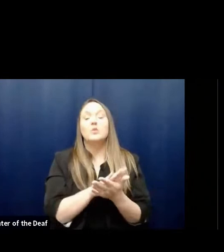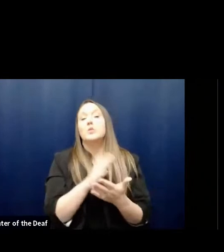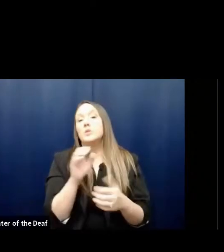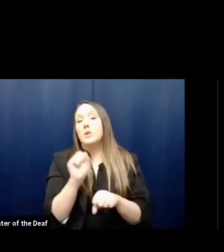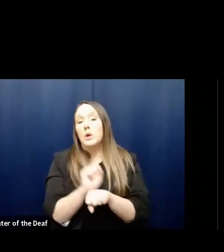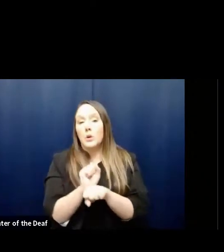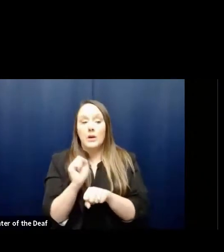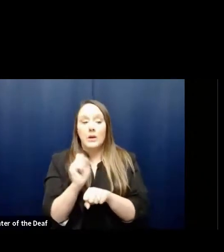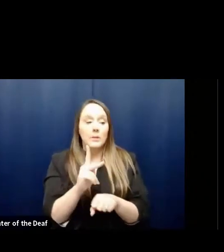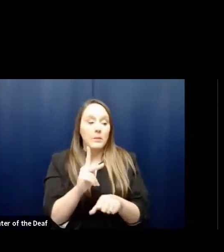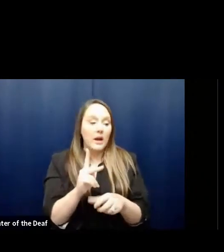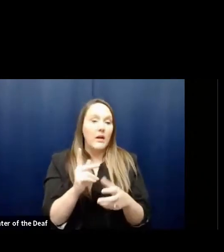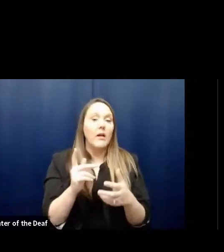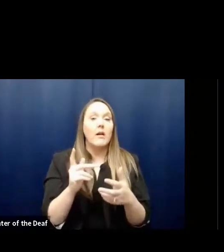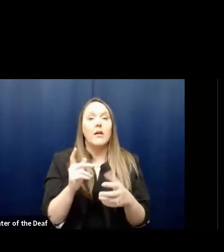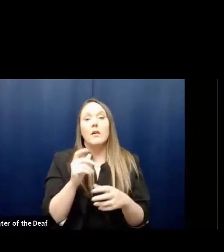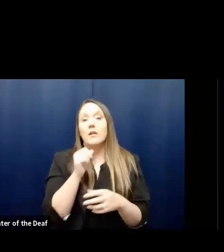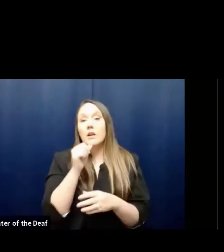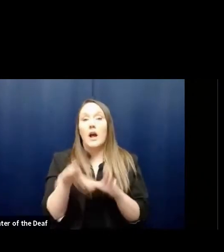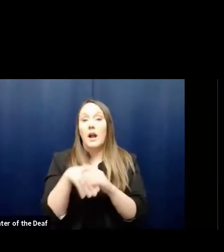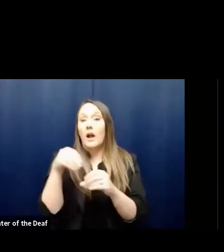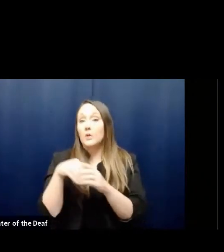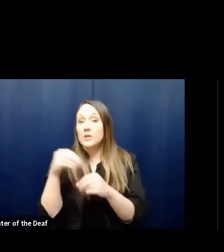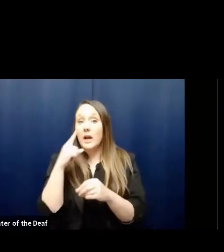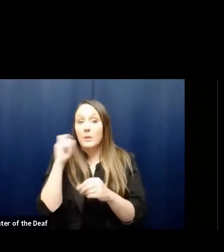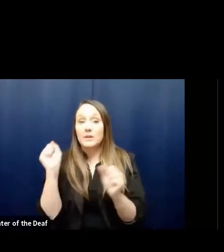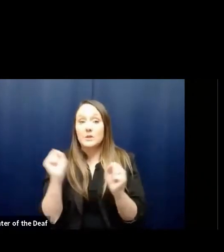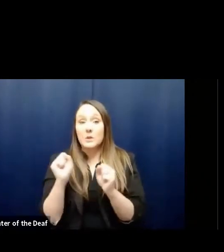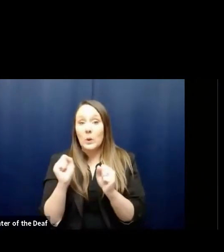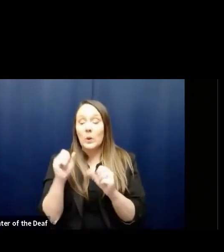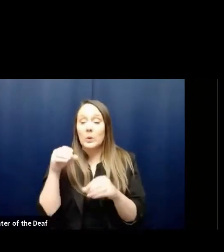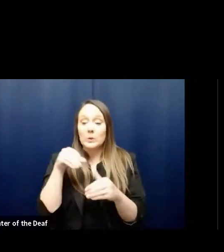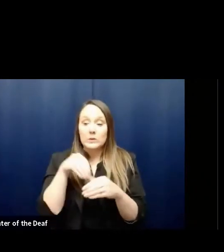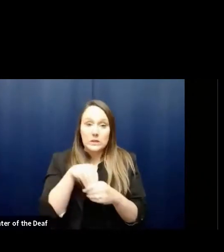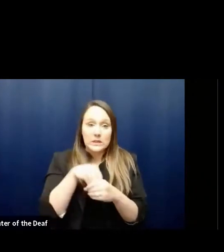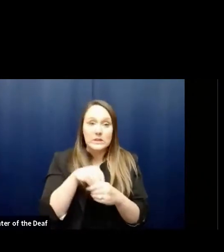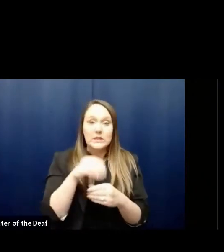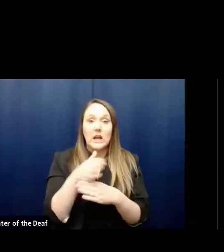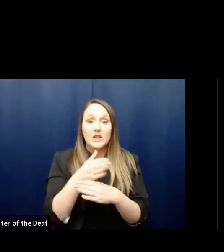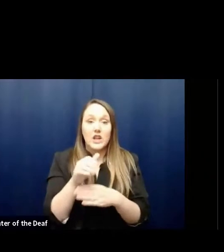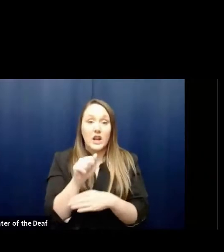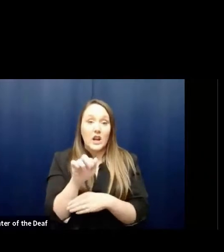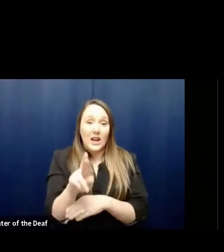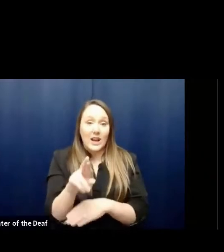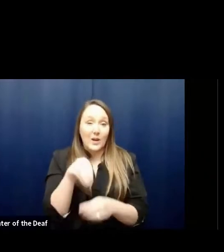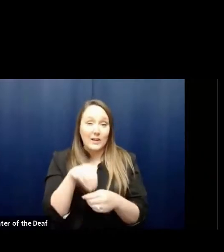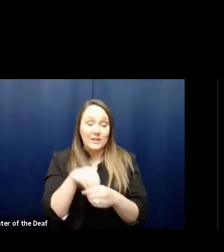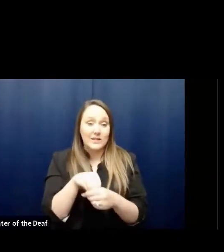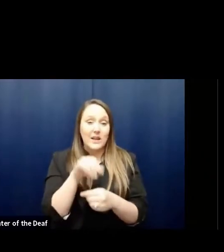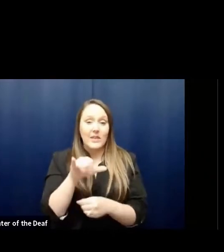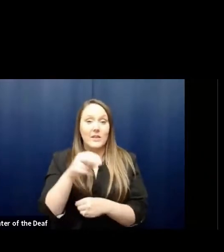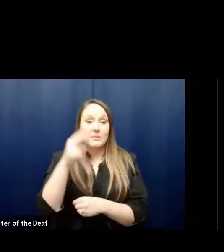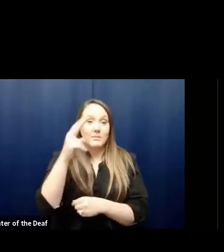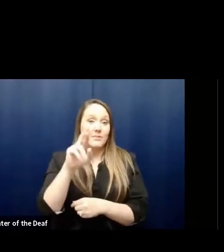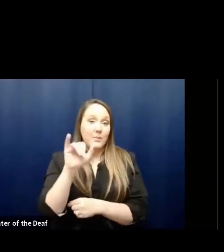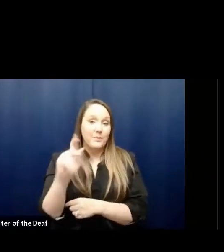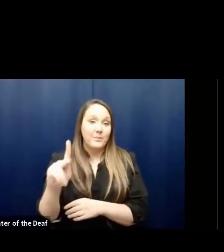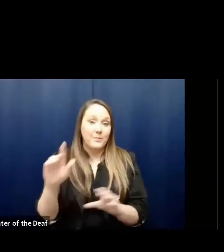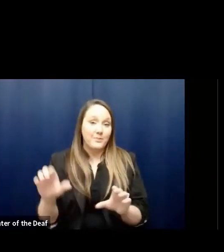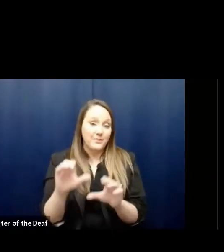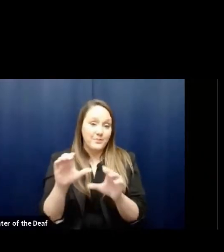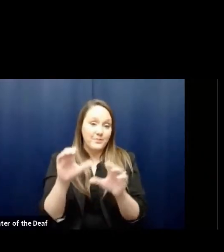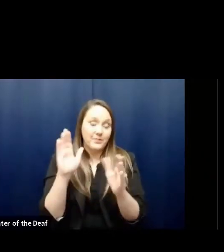going inside, we're not outside as much, so we're sharing more air indoors, which is a higher risk activity than being